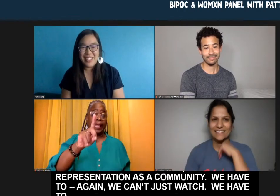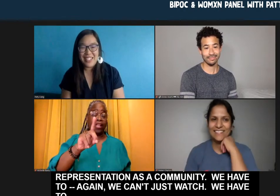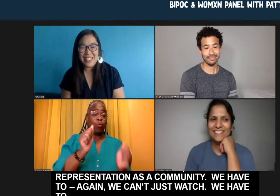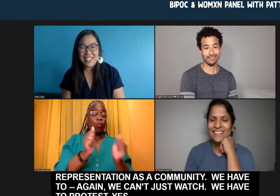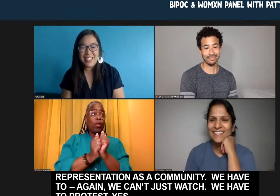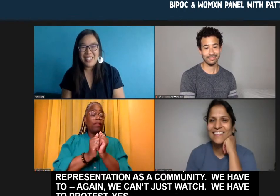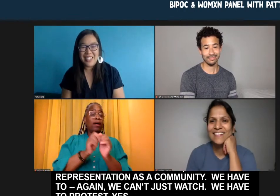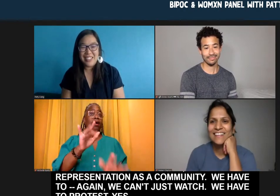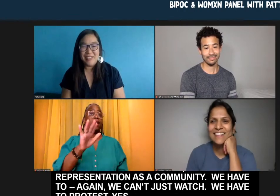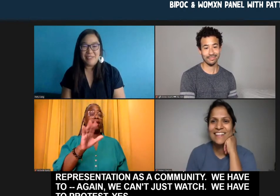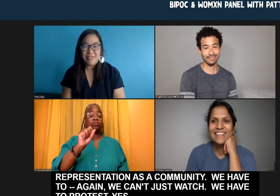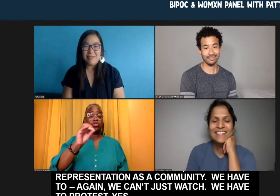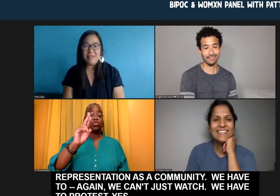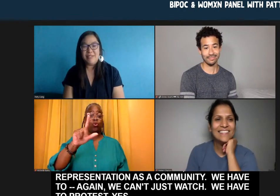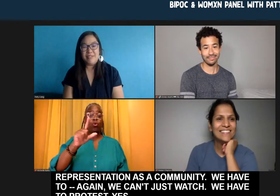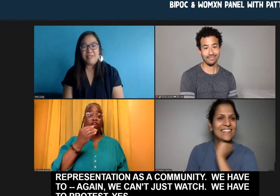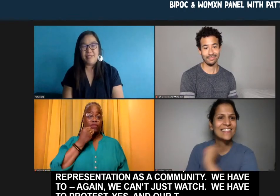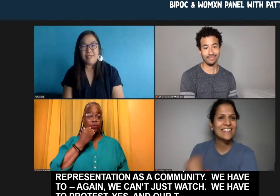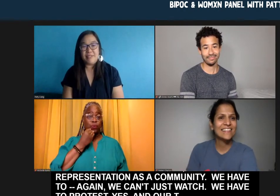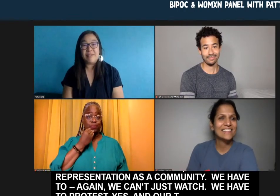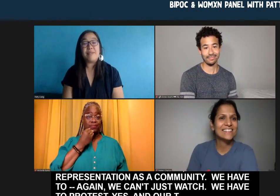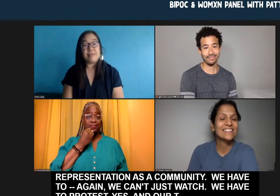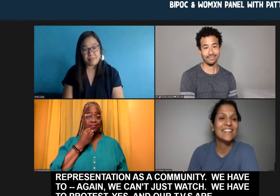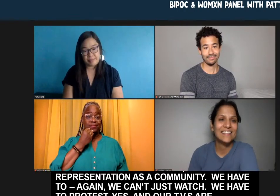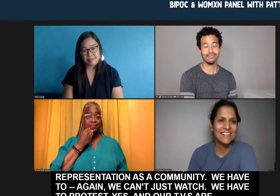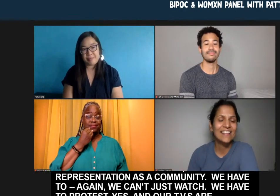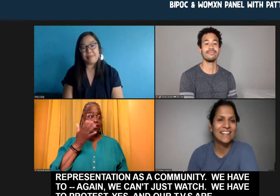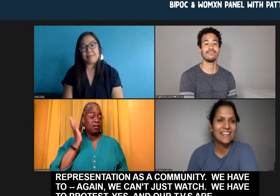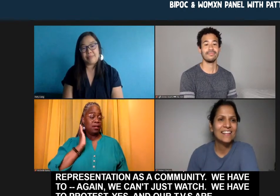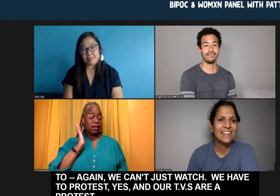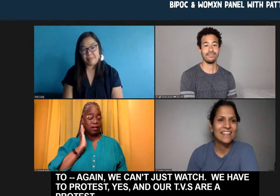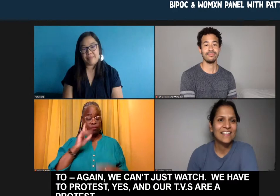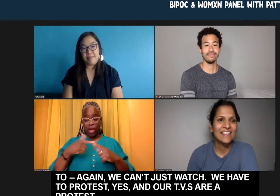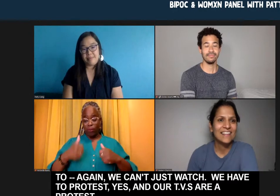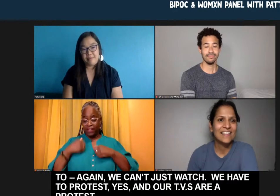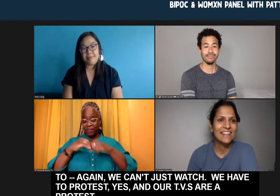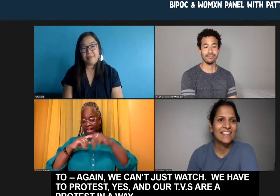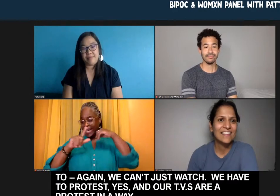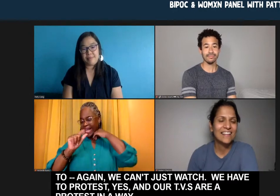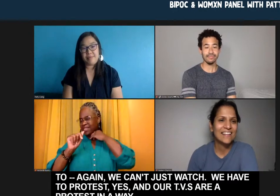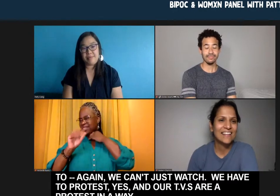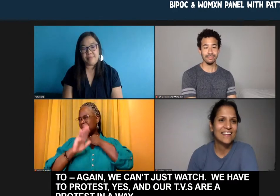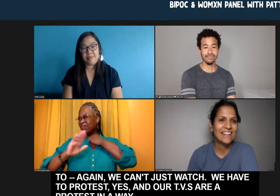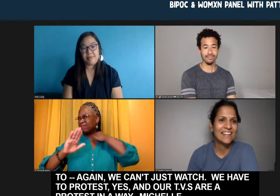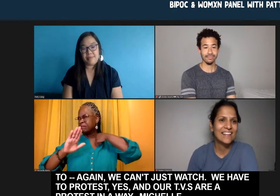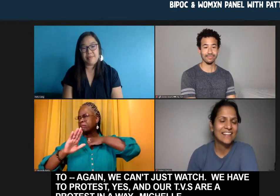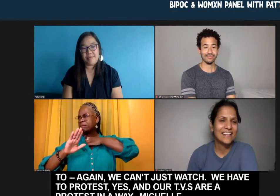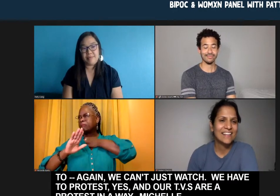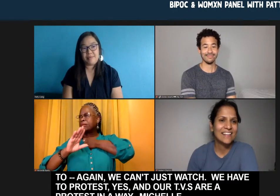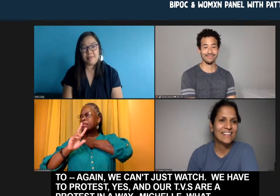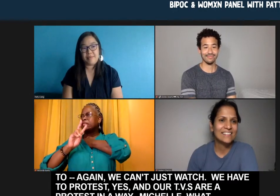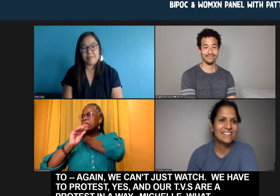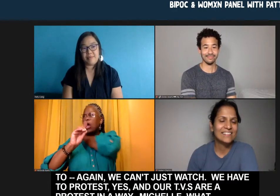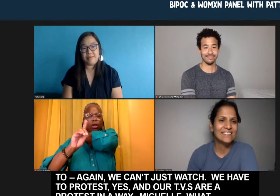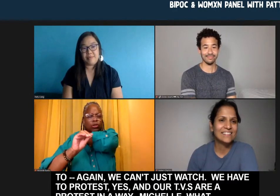way. Michelle, what do you think? Michelle says, that's what I did. I mean, like with Soul Food, for example, when I was living in LA back